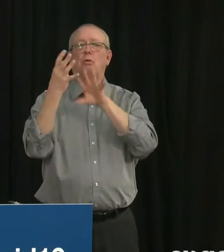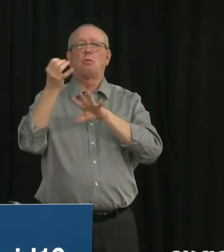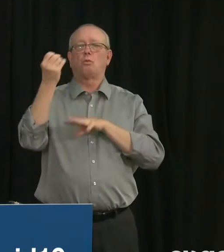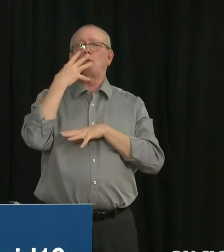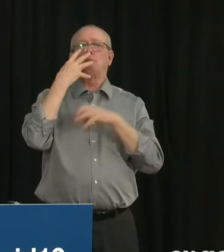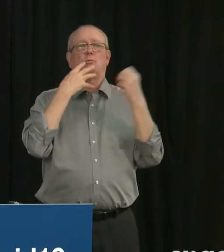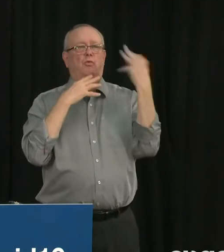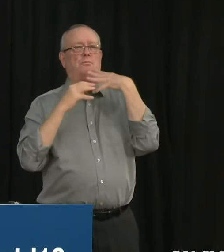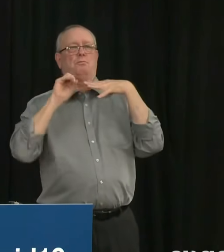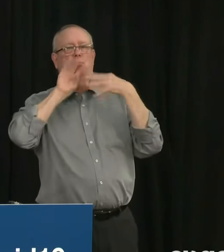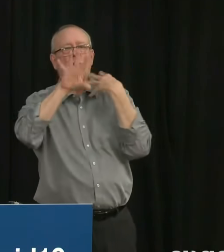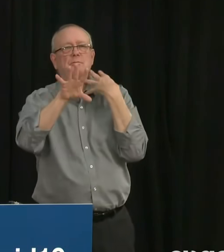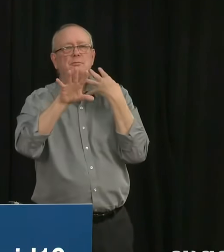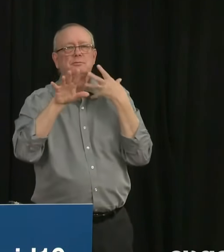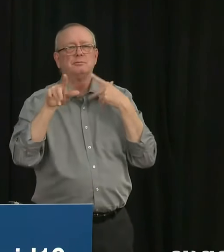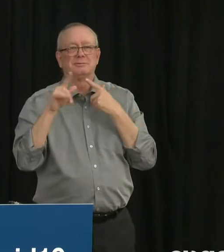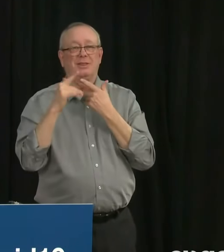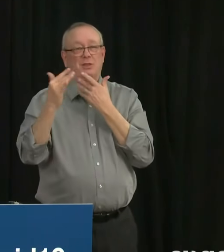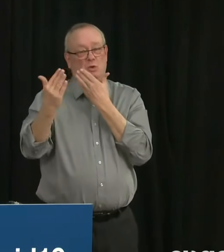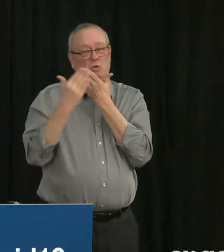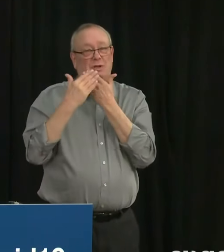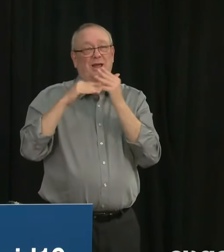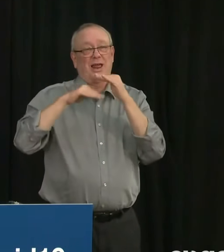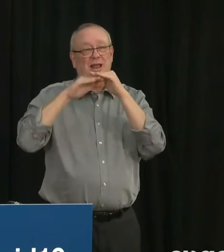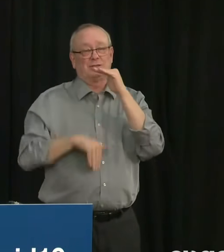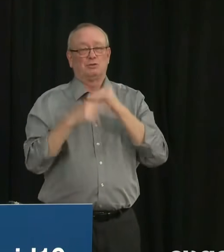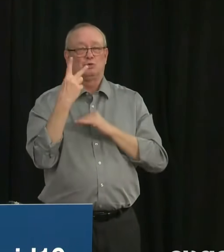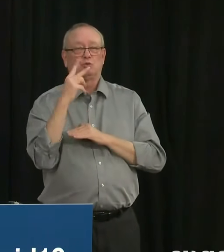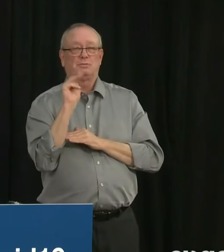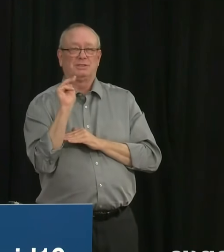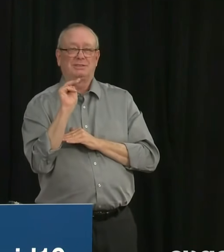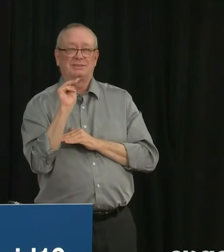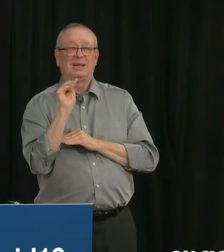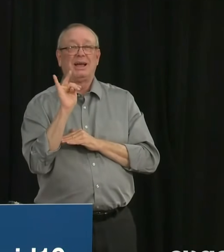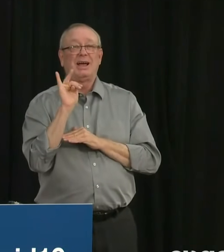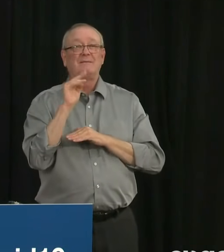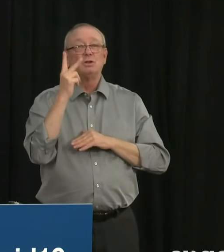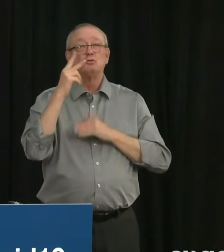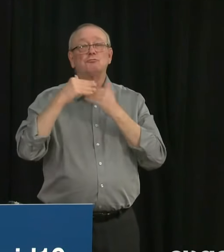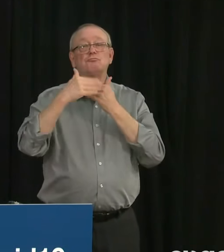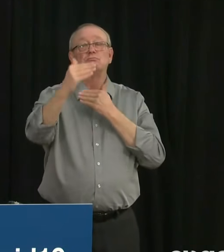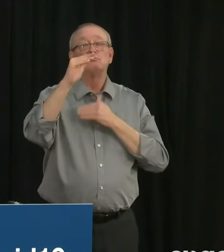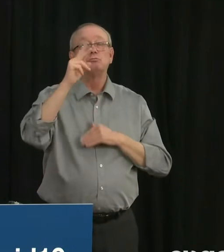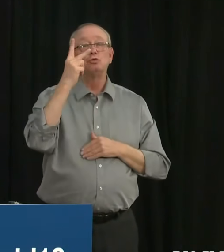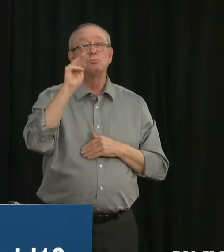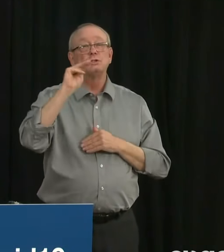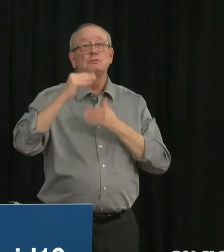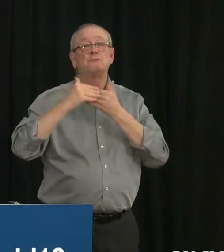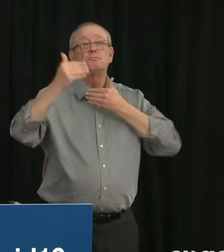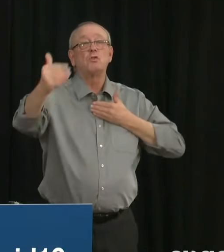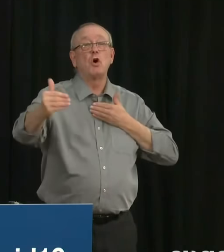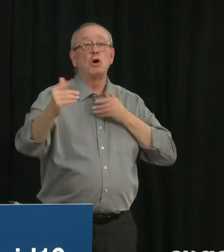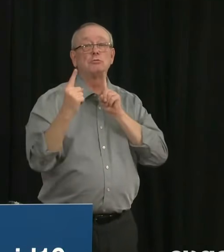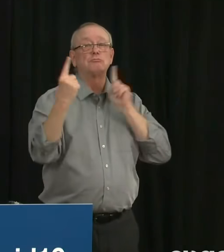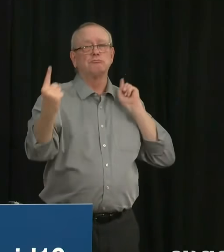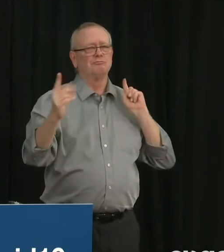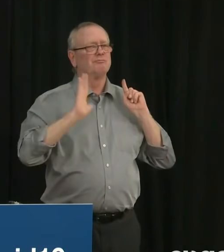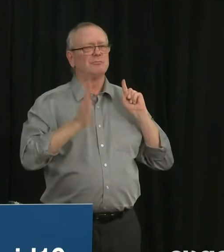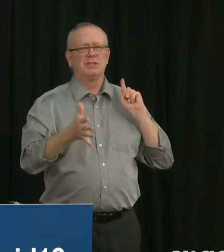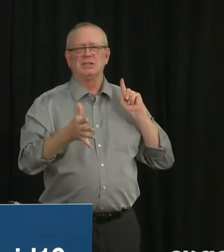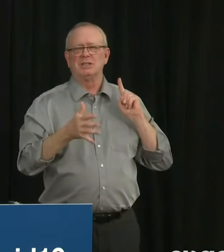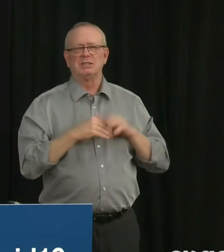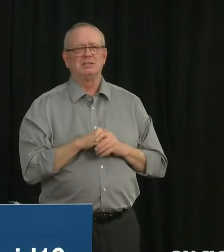in the pandemic, we've known that aerosol-generating medical procedures have the potential to cause transmission of the virus through the air at